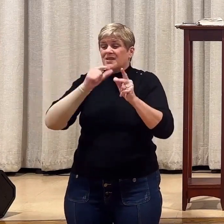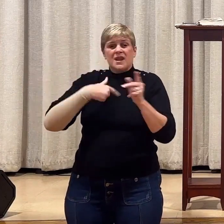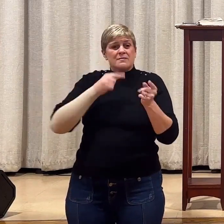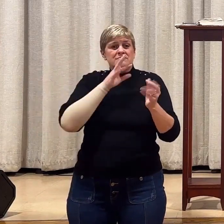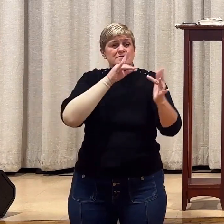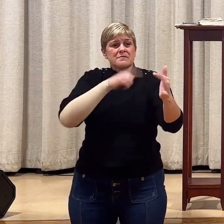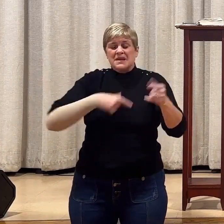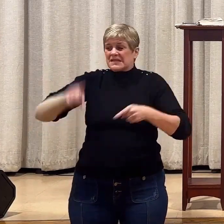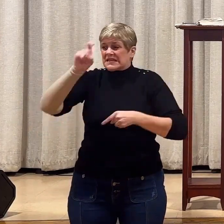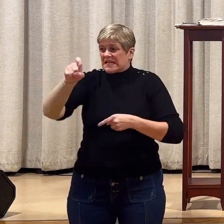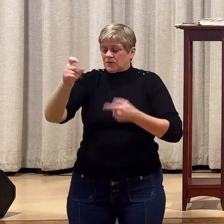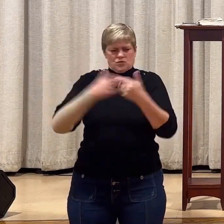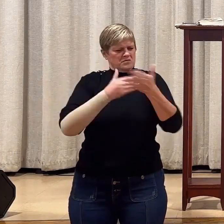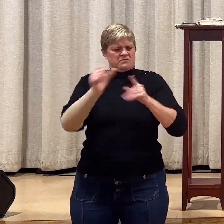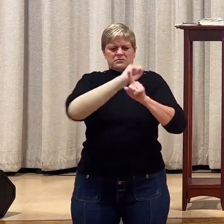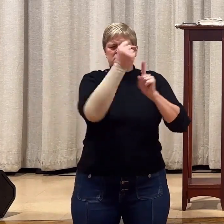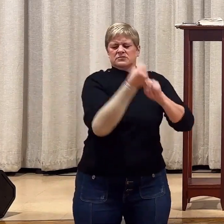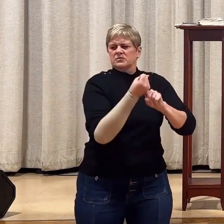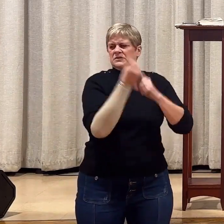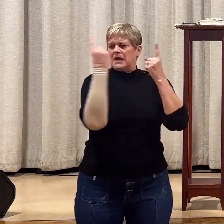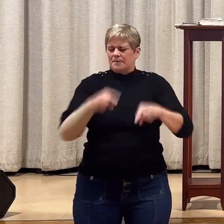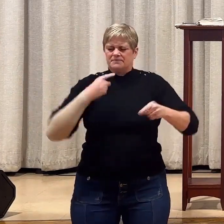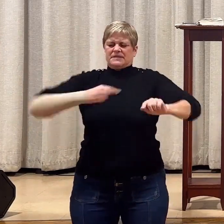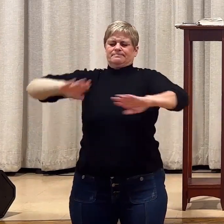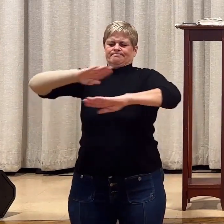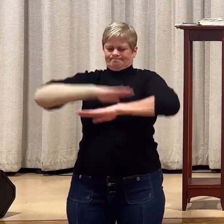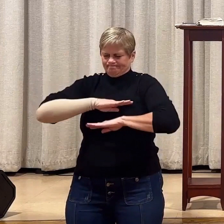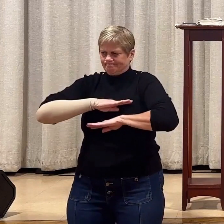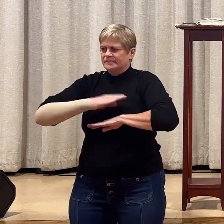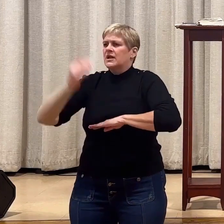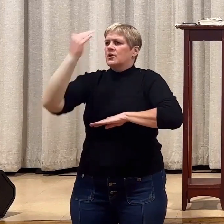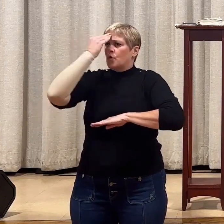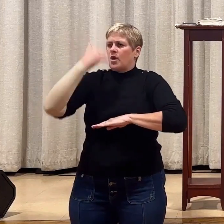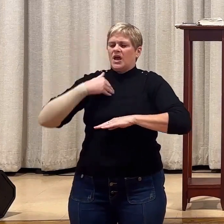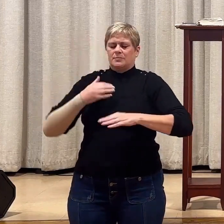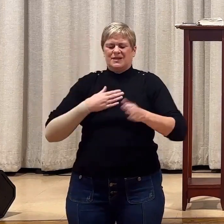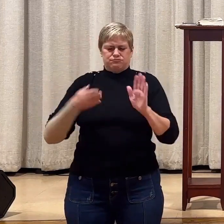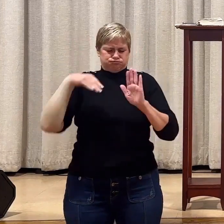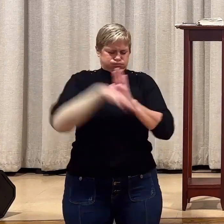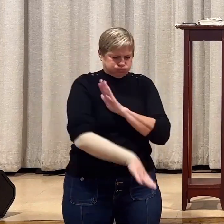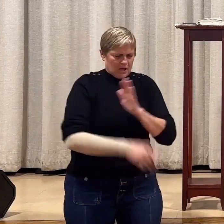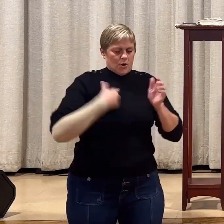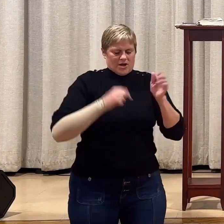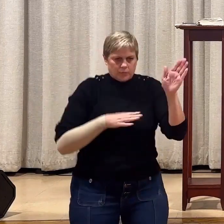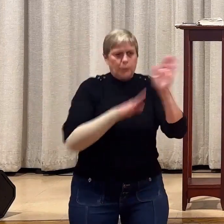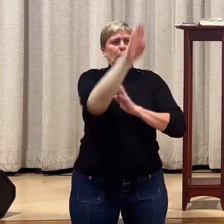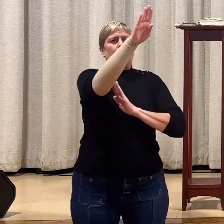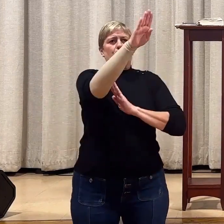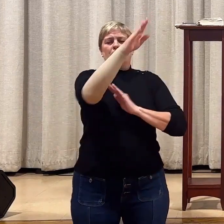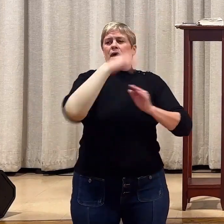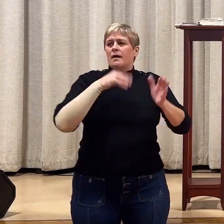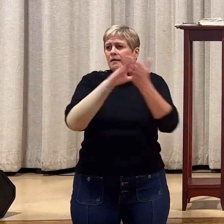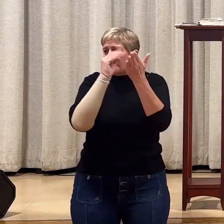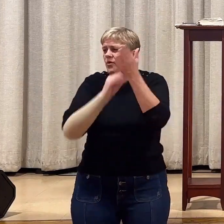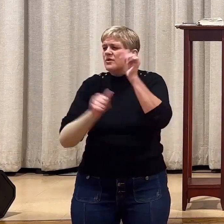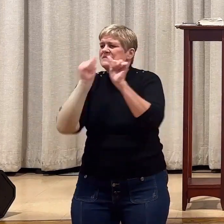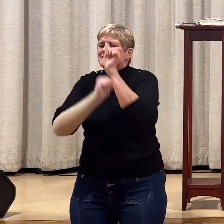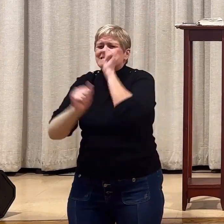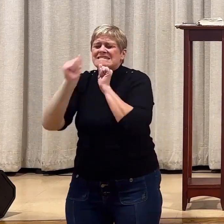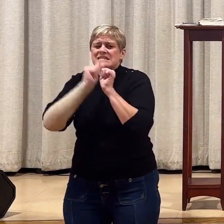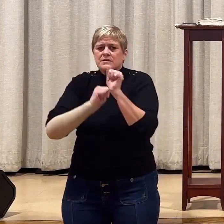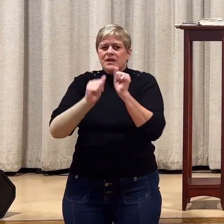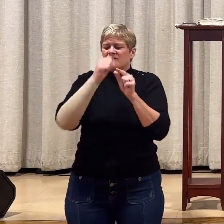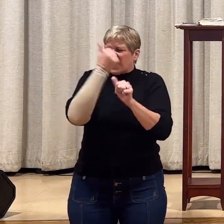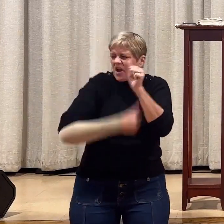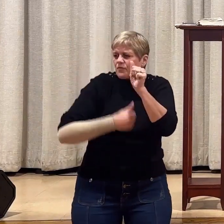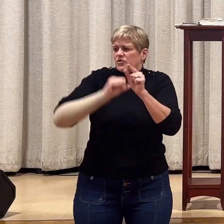learned in whatever situation I am to be content. I know how to be brought low. I know how to abound. I've learned the secret in every